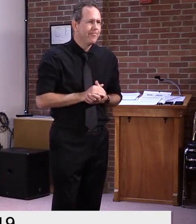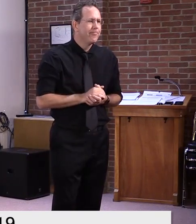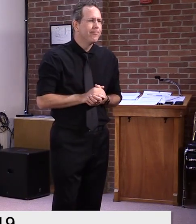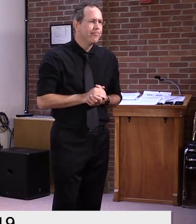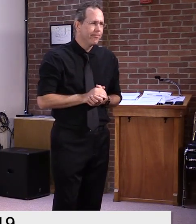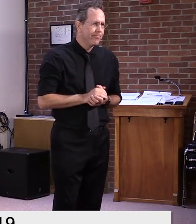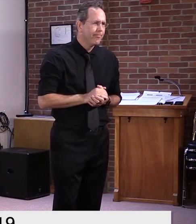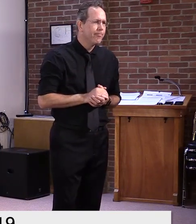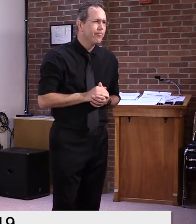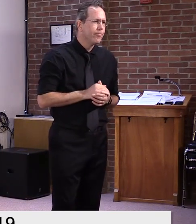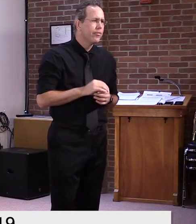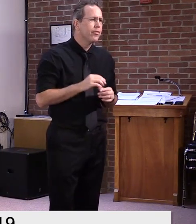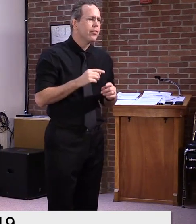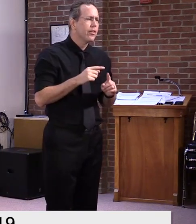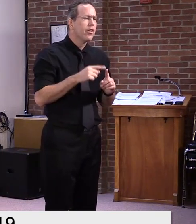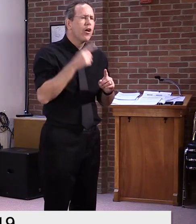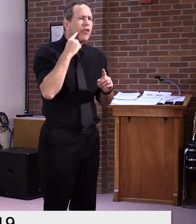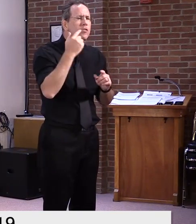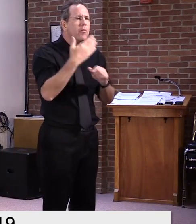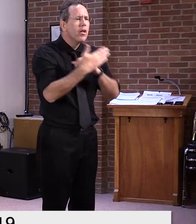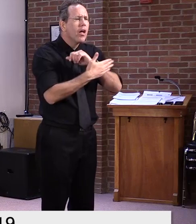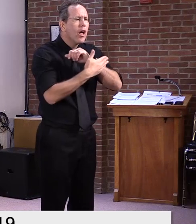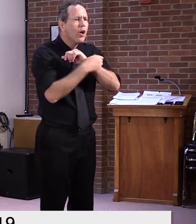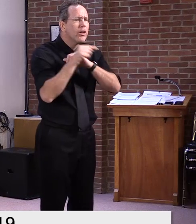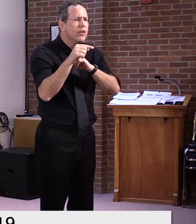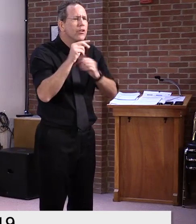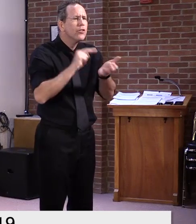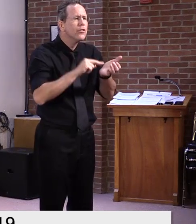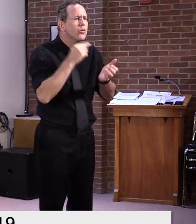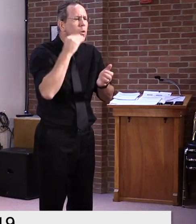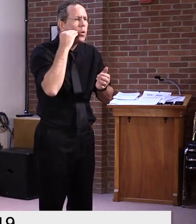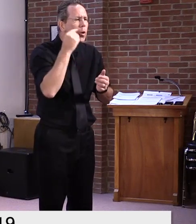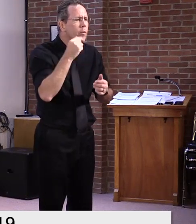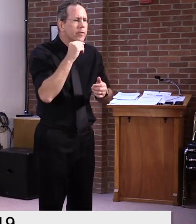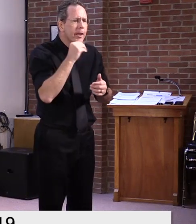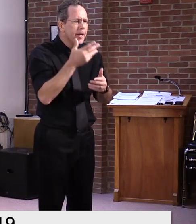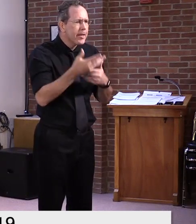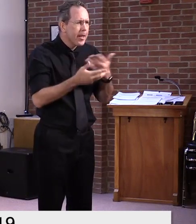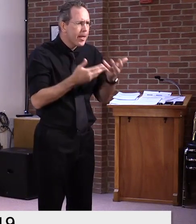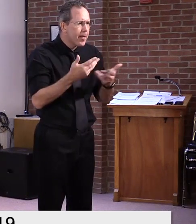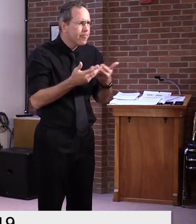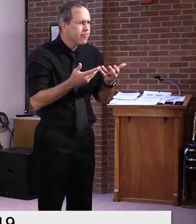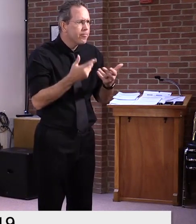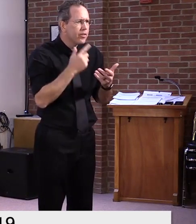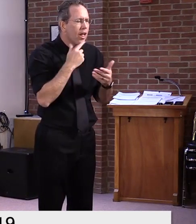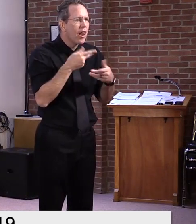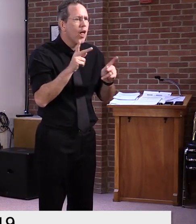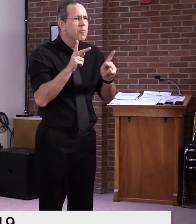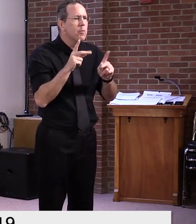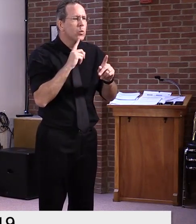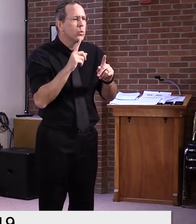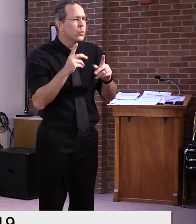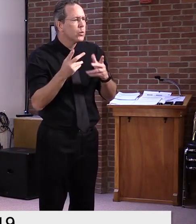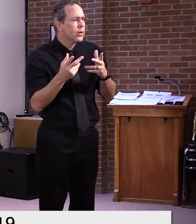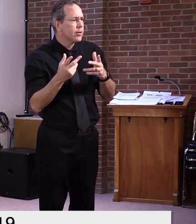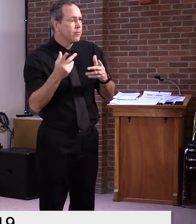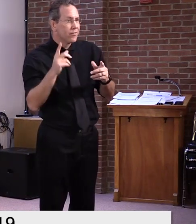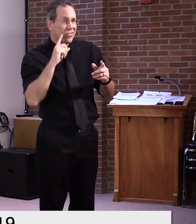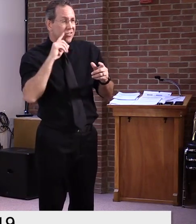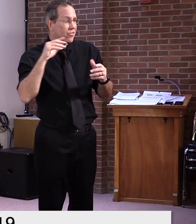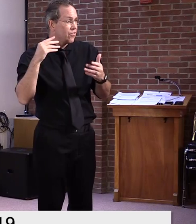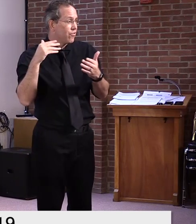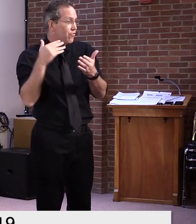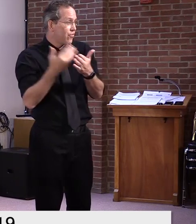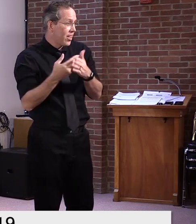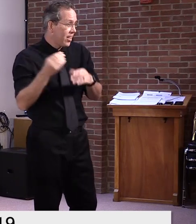are not allowing residents who are under their 14-day quarantine when they first show up to have any physical